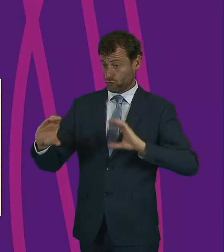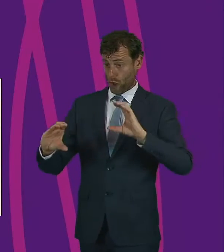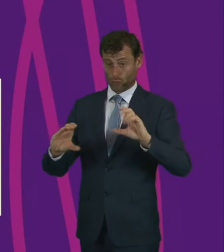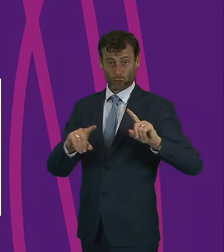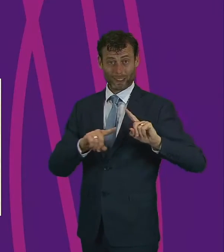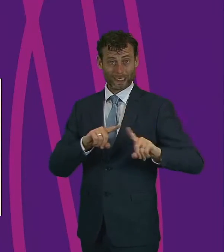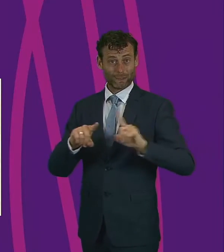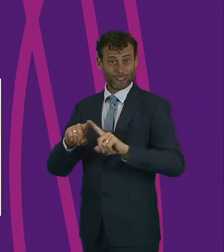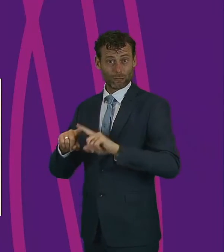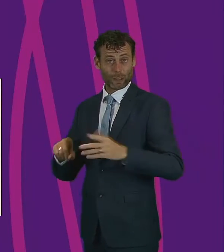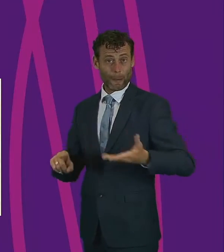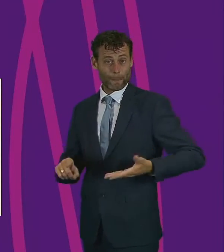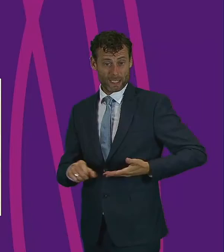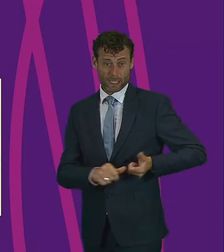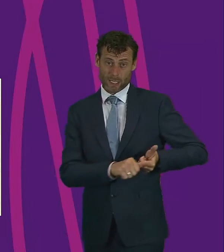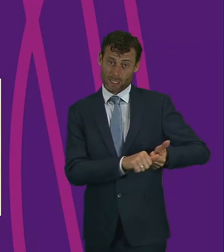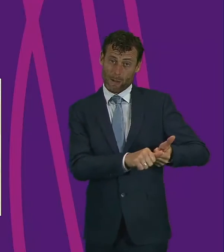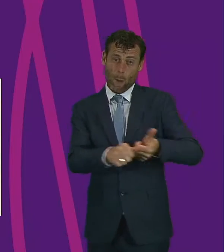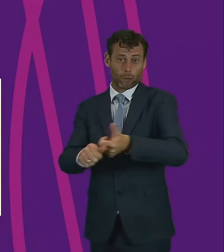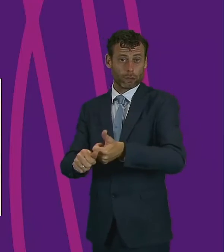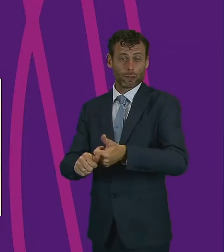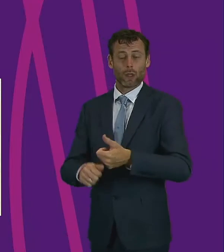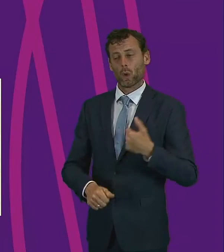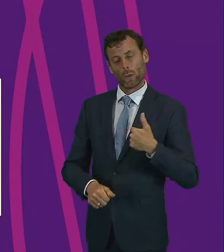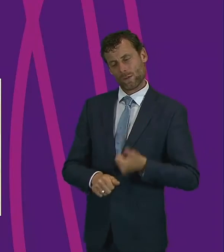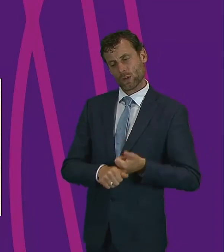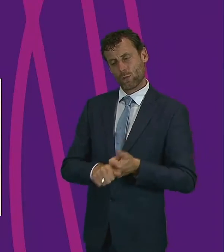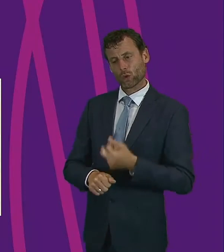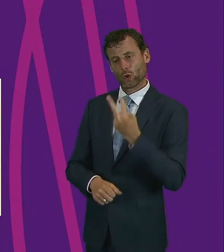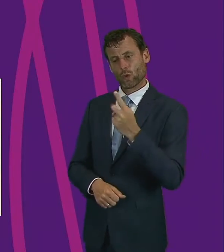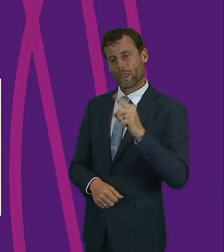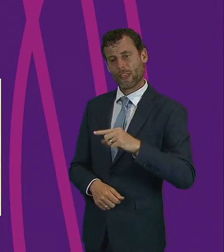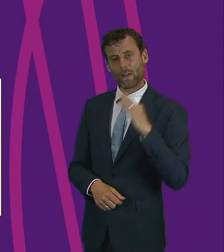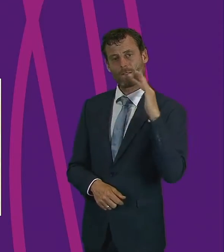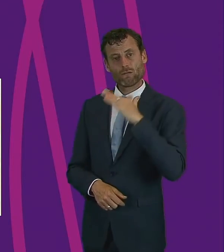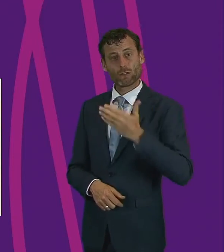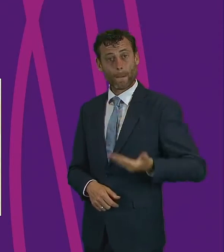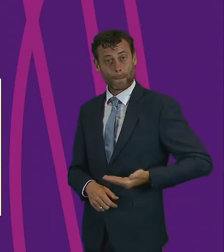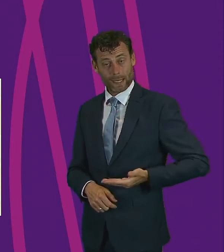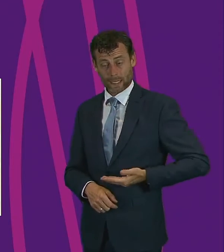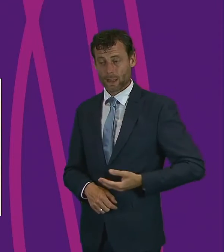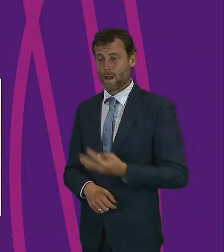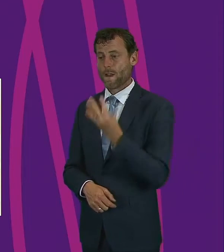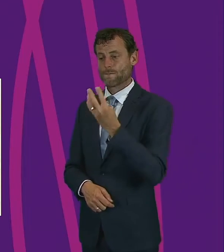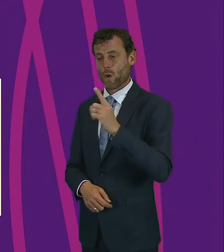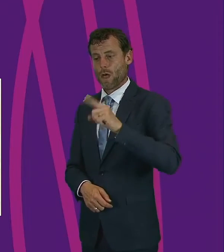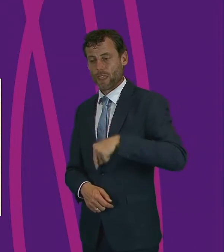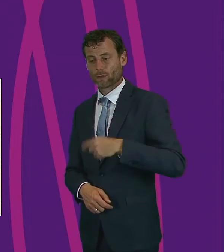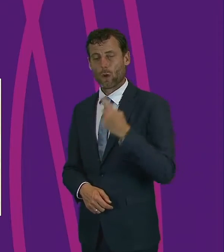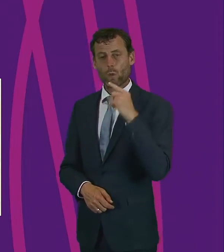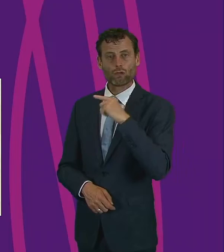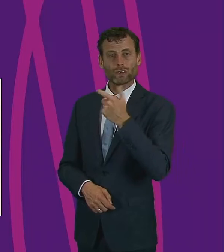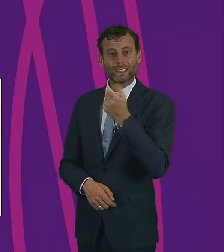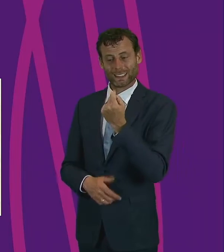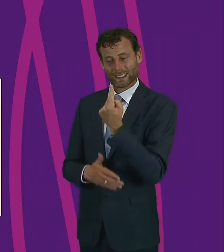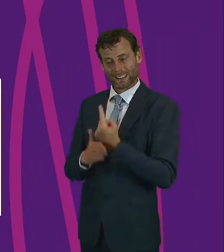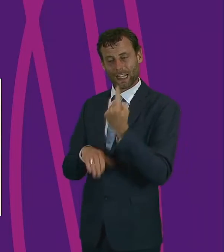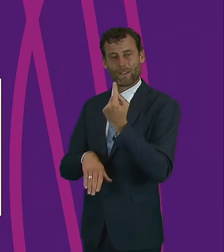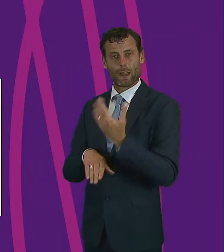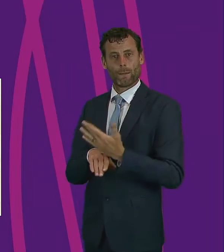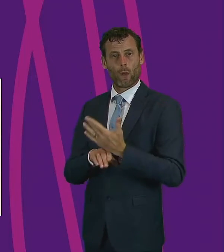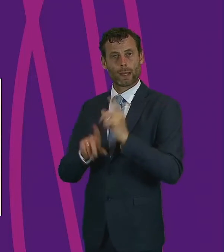enterprises. We have supported around 2,500 businesses and 4,160 self-employed people, topping up